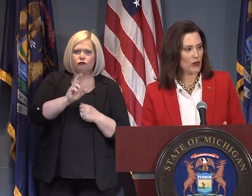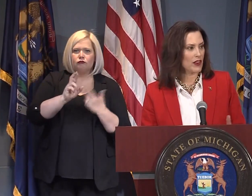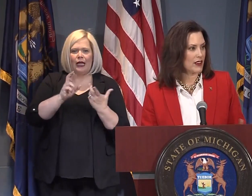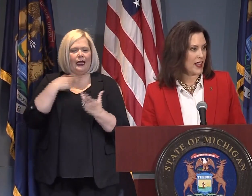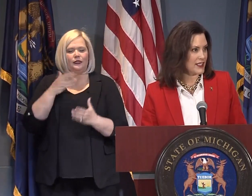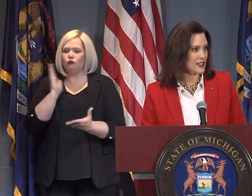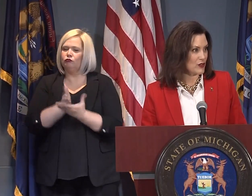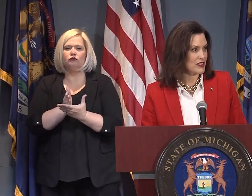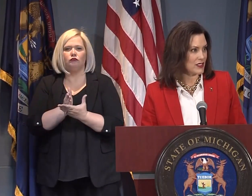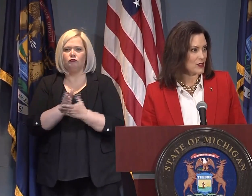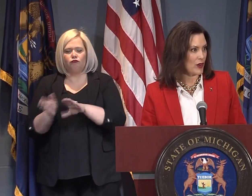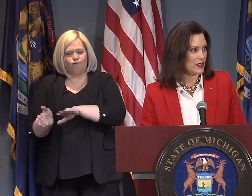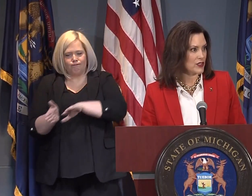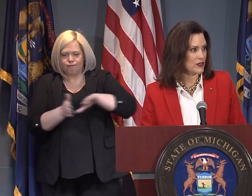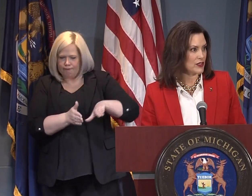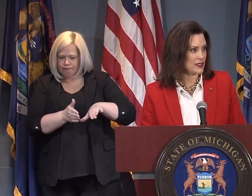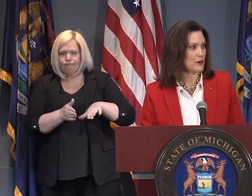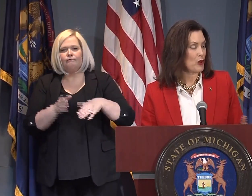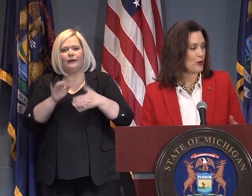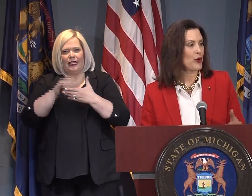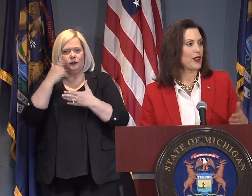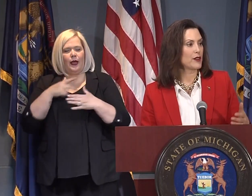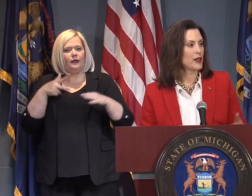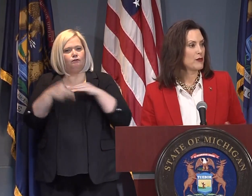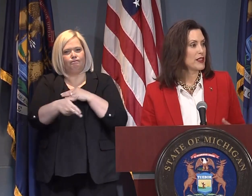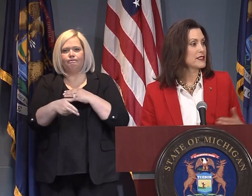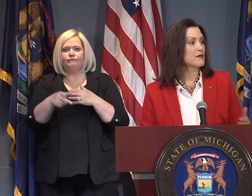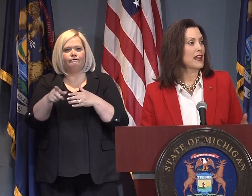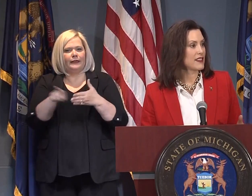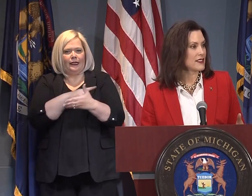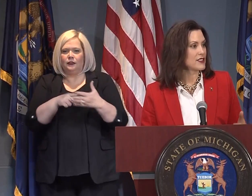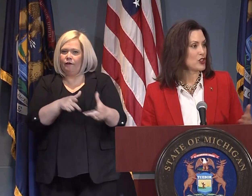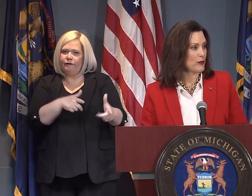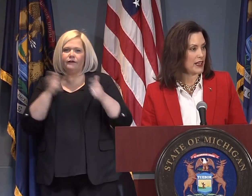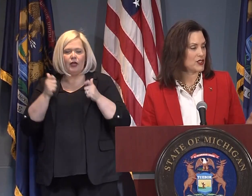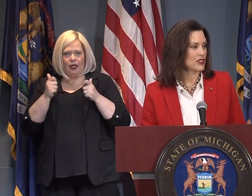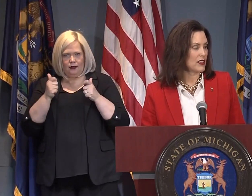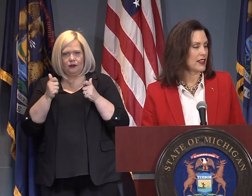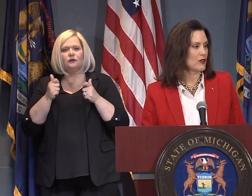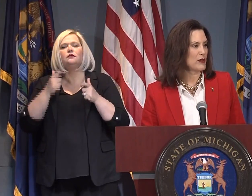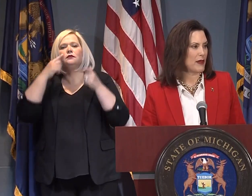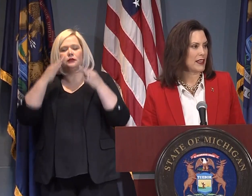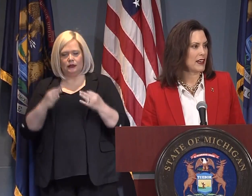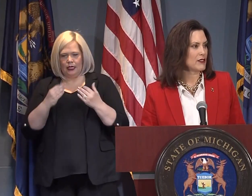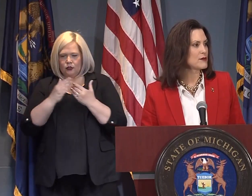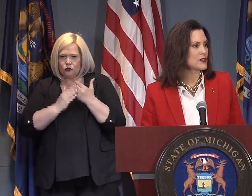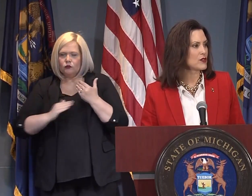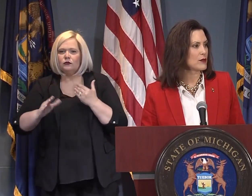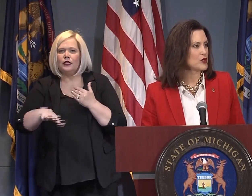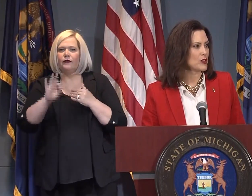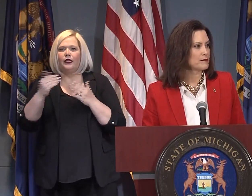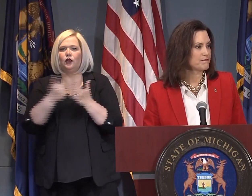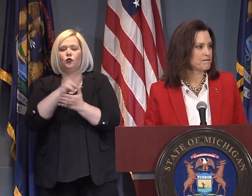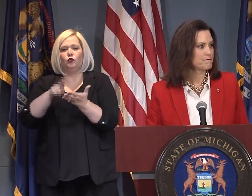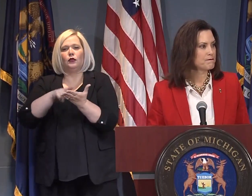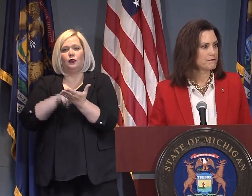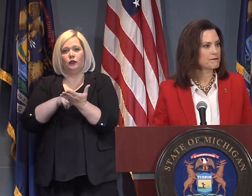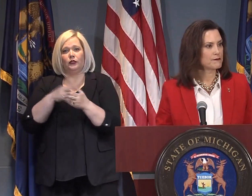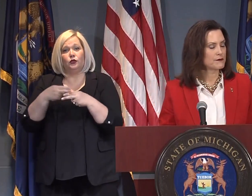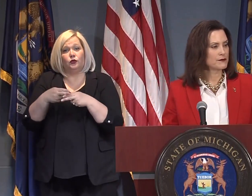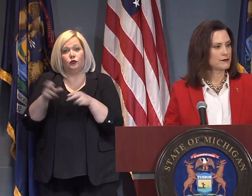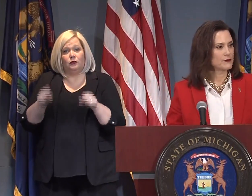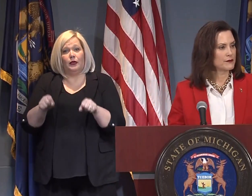move forward, and the SEOC is the appropriate place to make the determination, and they will be making an announcement soon, I'm sure.